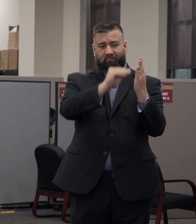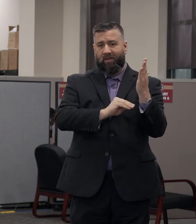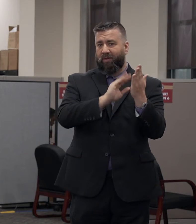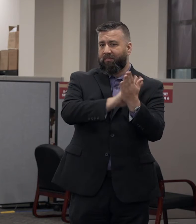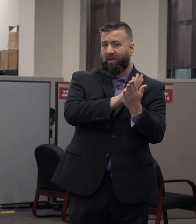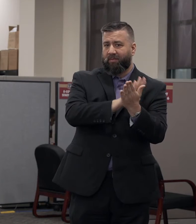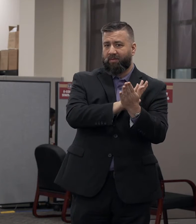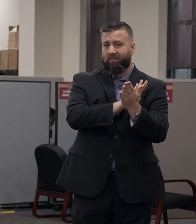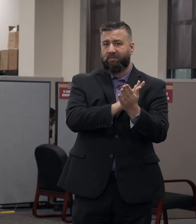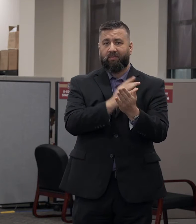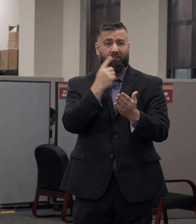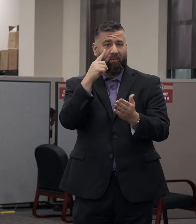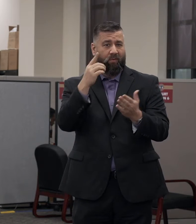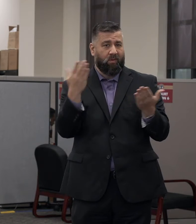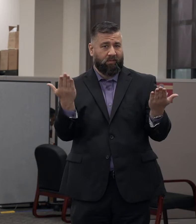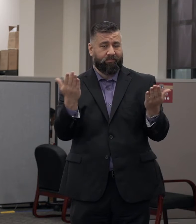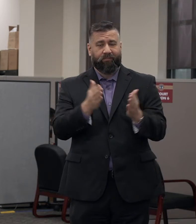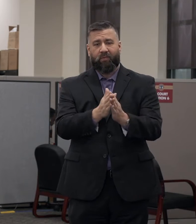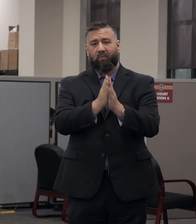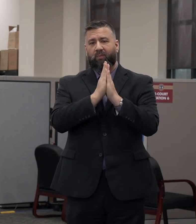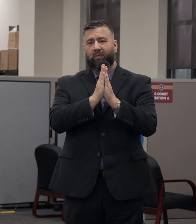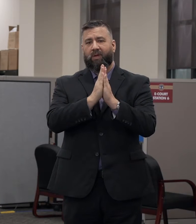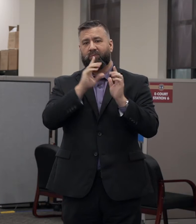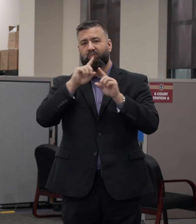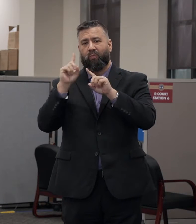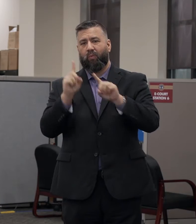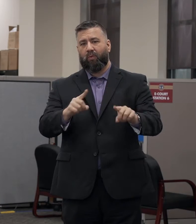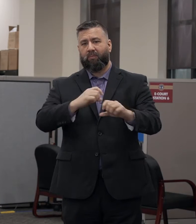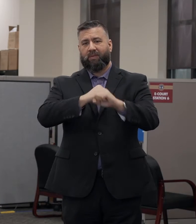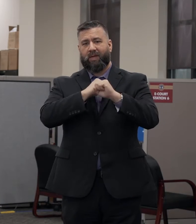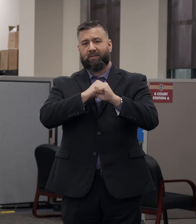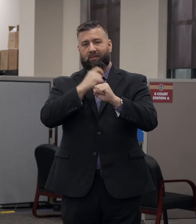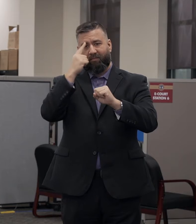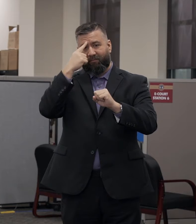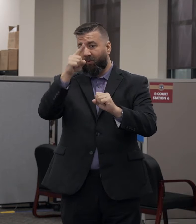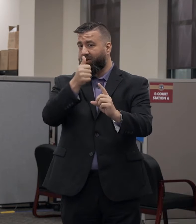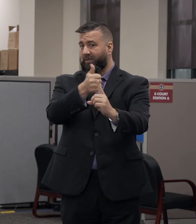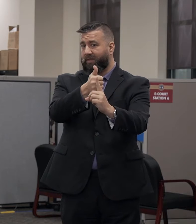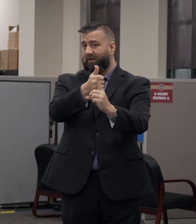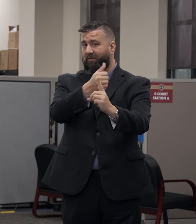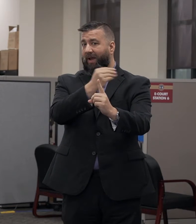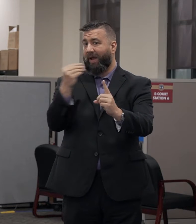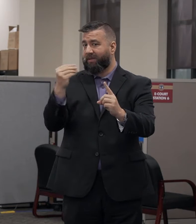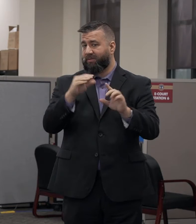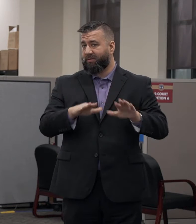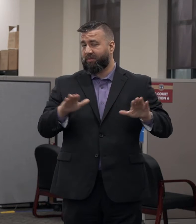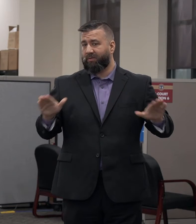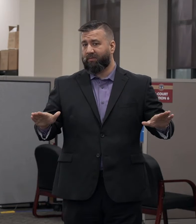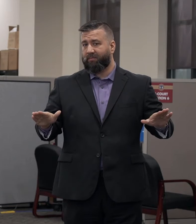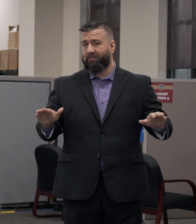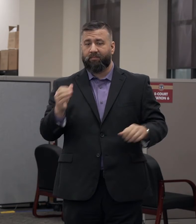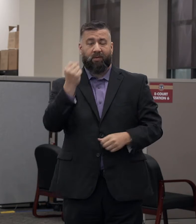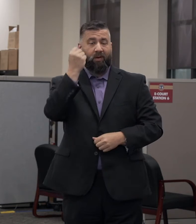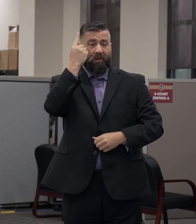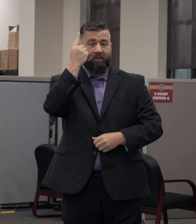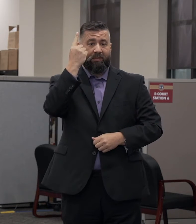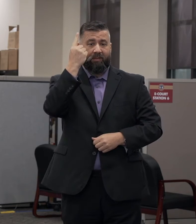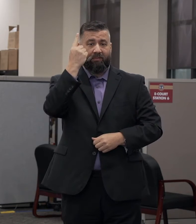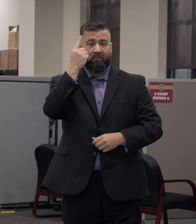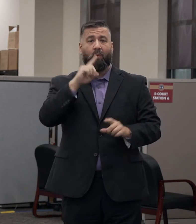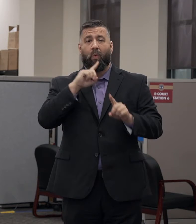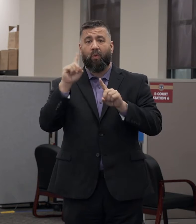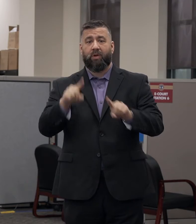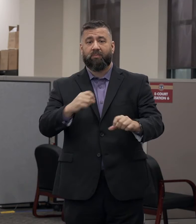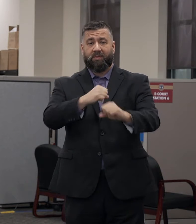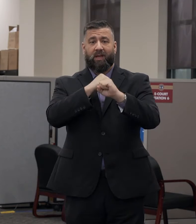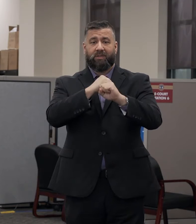protection for yourself or for your children. Please keep in mind that orders of protection can now be obtained